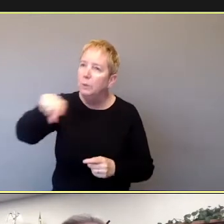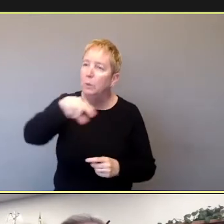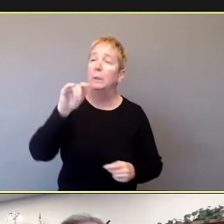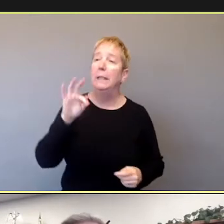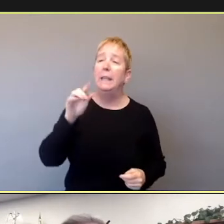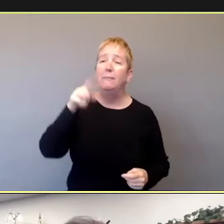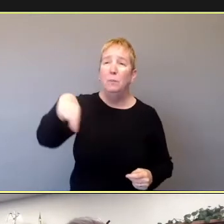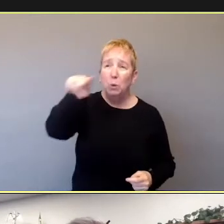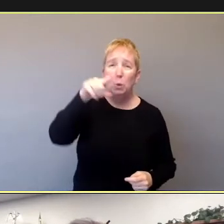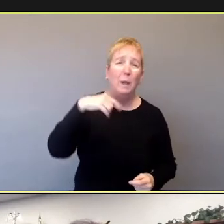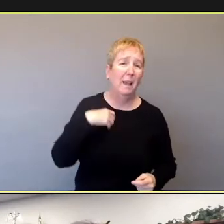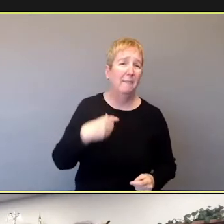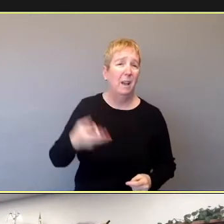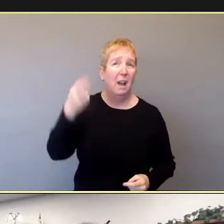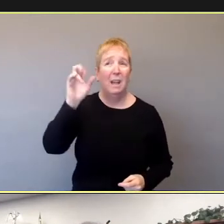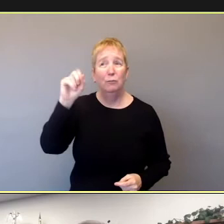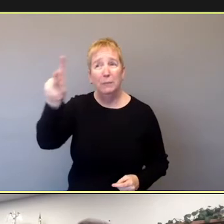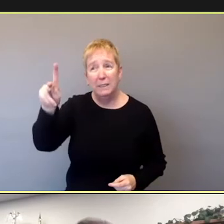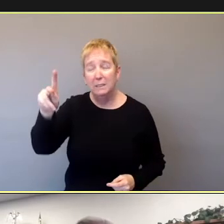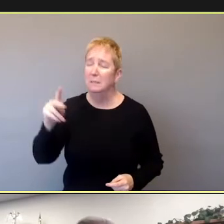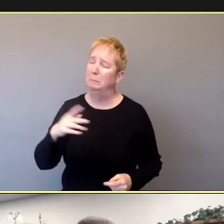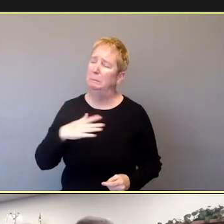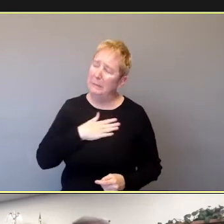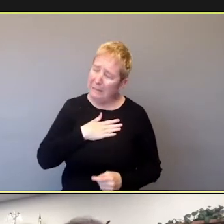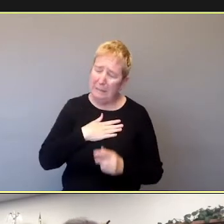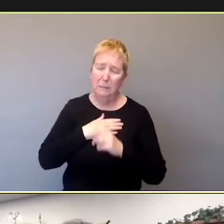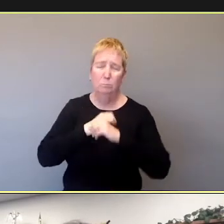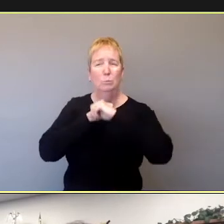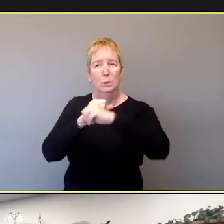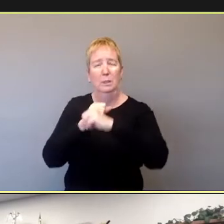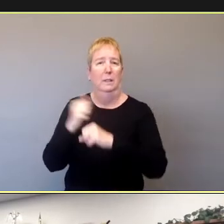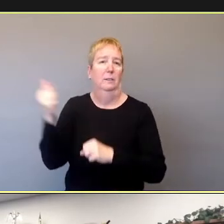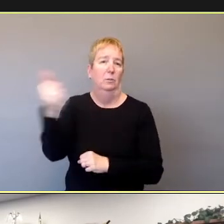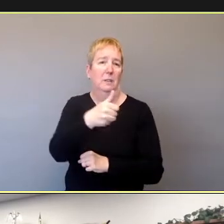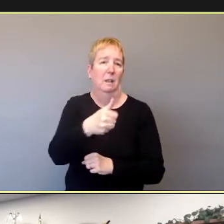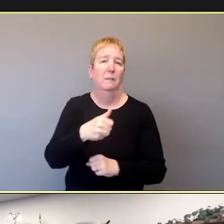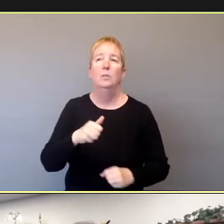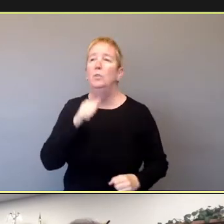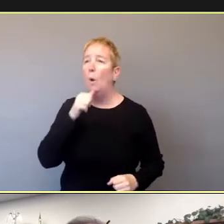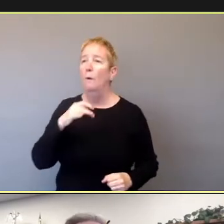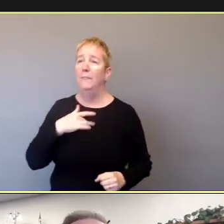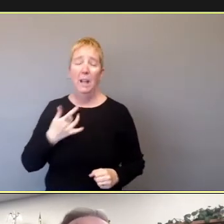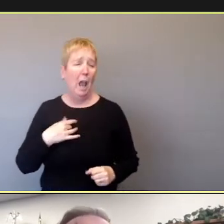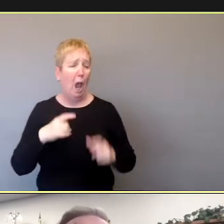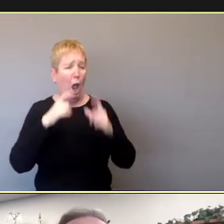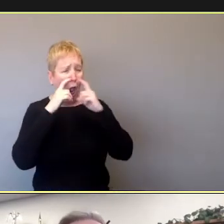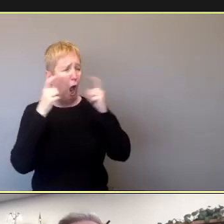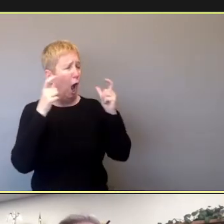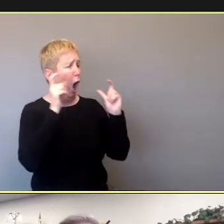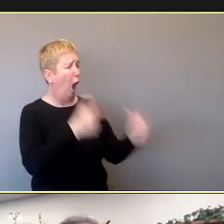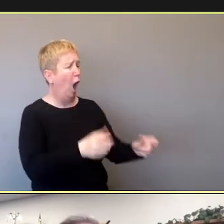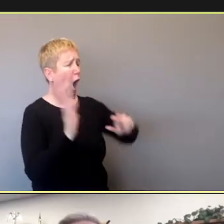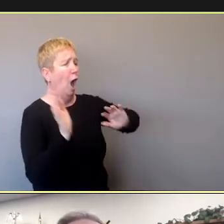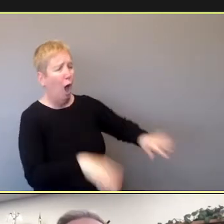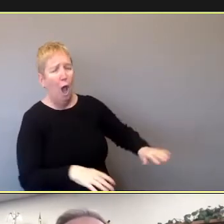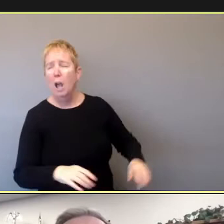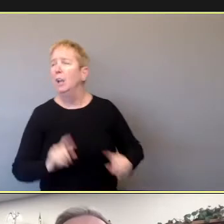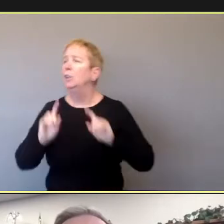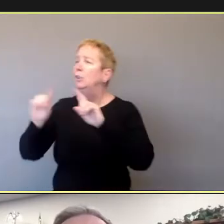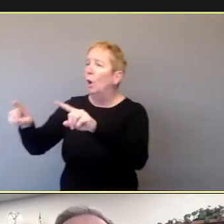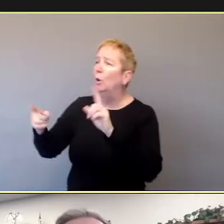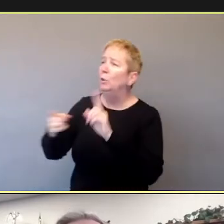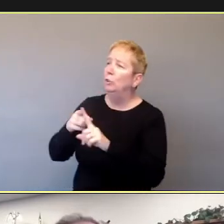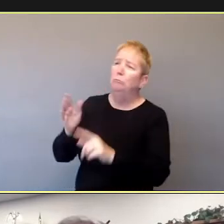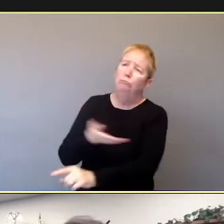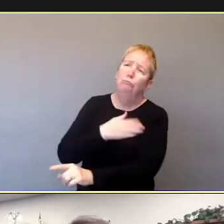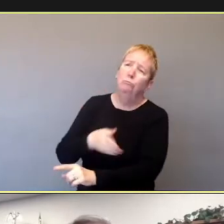to protect yourself and, don't throw off your mask and go to a rock concert and slosh around in the mosh